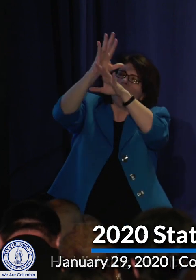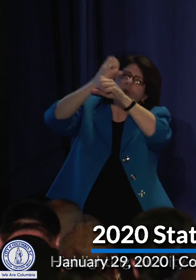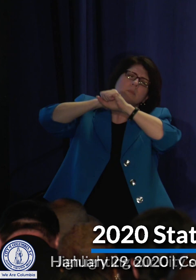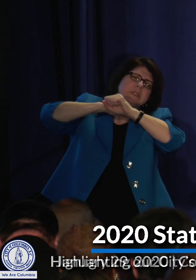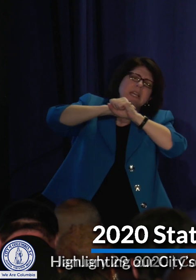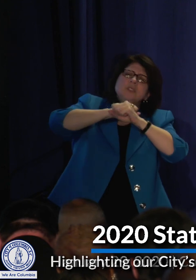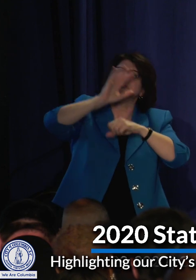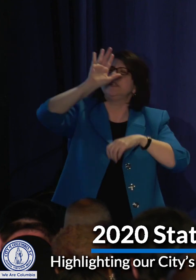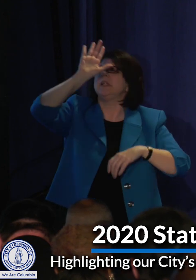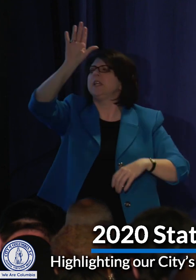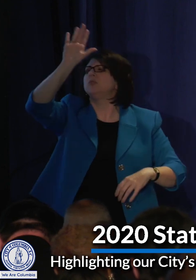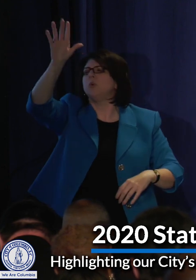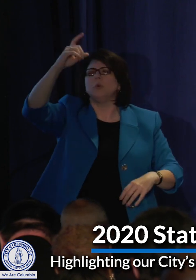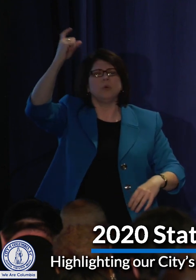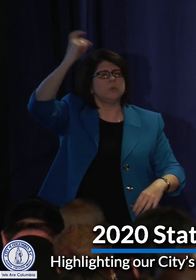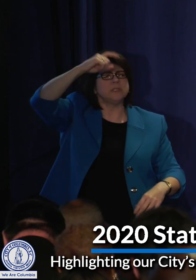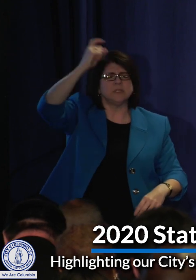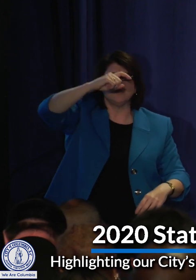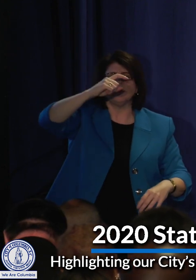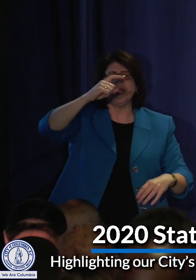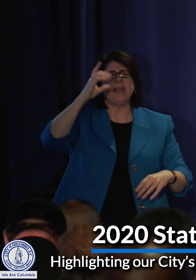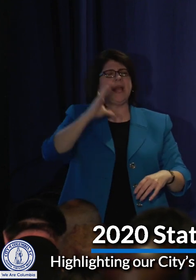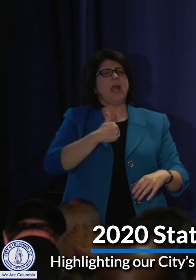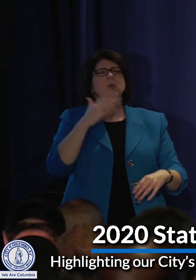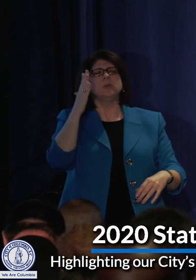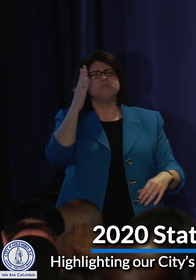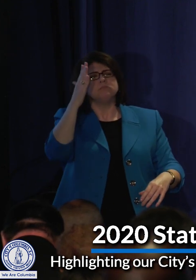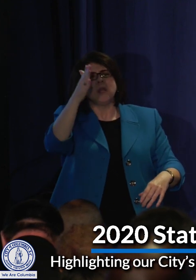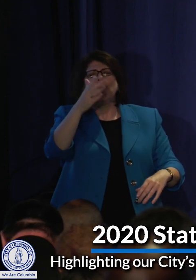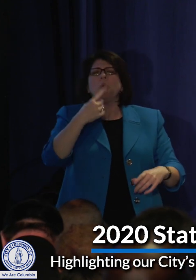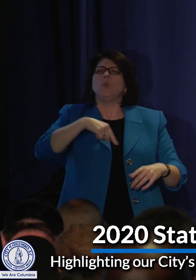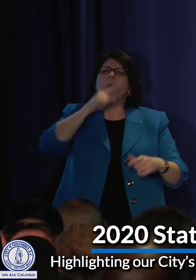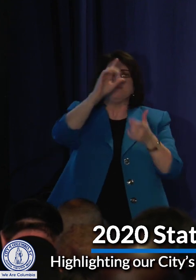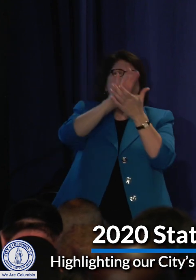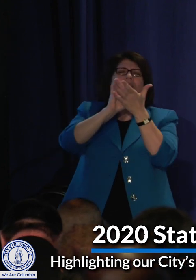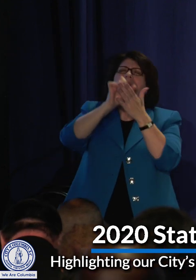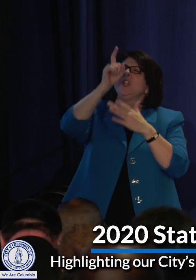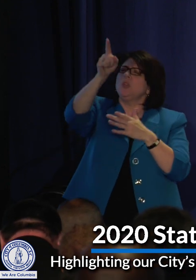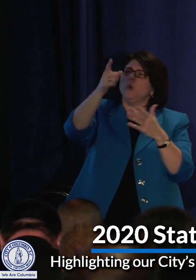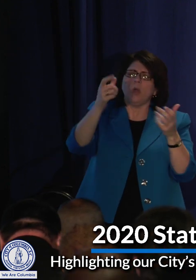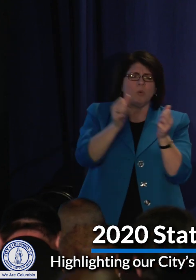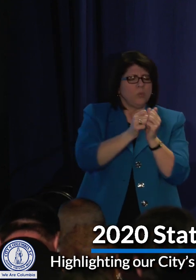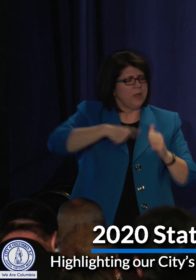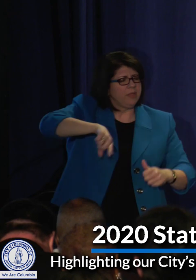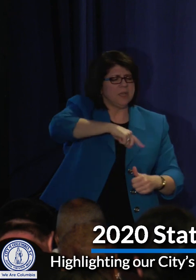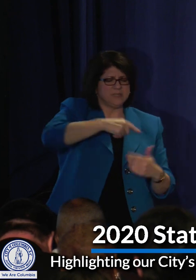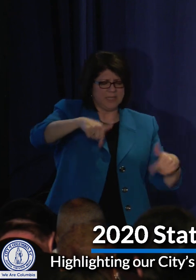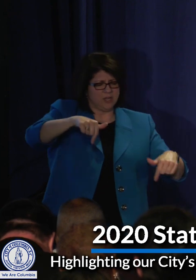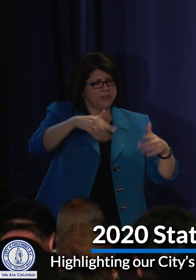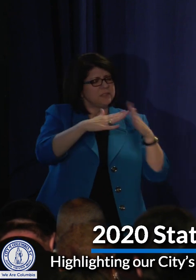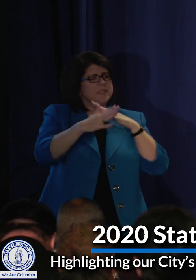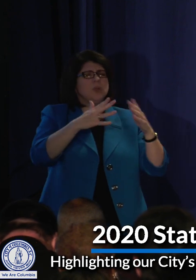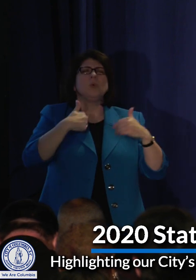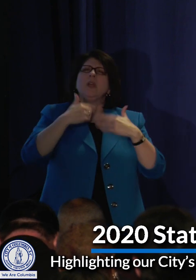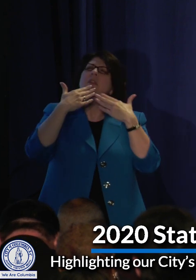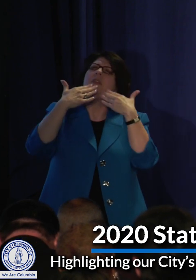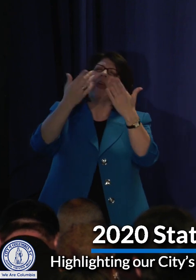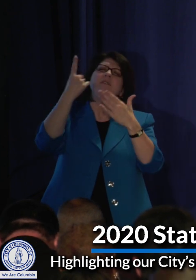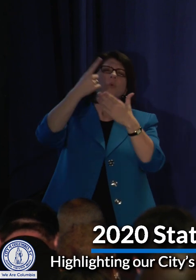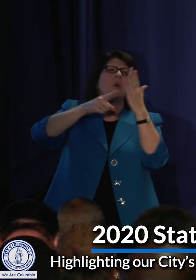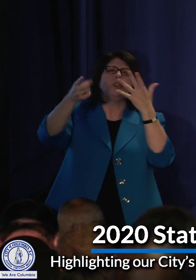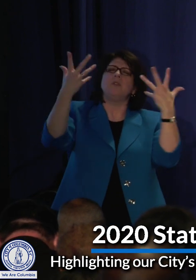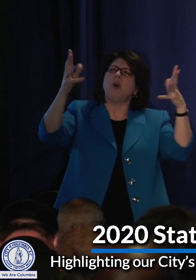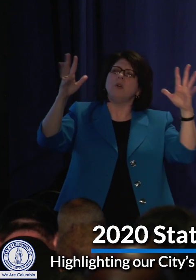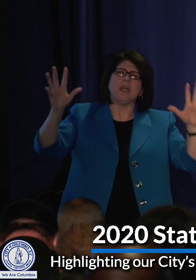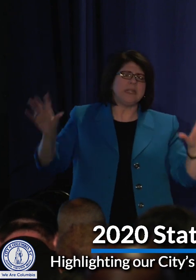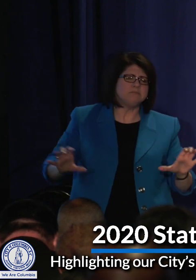protection and your wisdom in the days ahead. We believe that you are with us in this city. We are thankful for what you